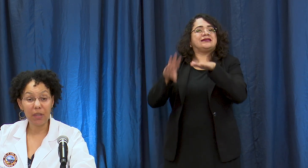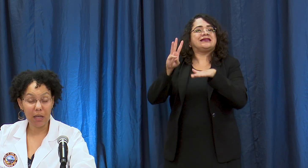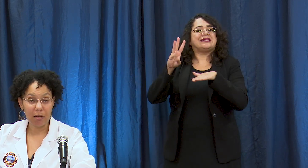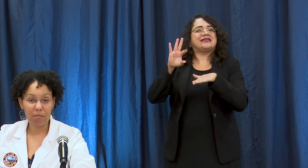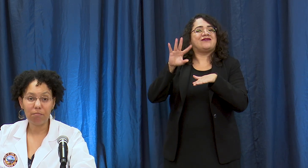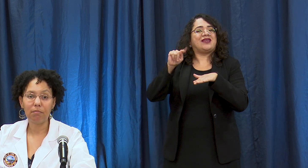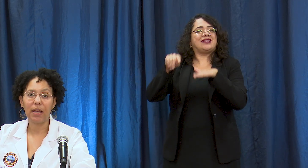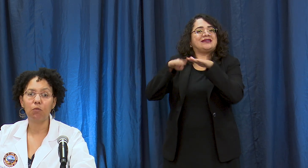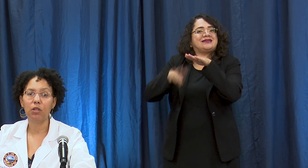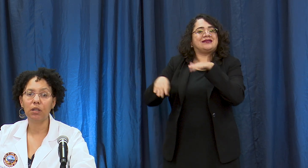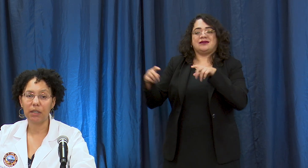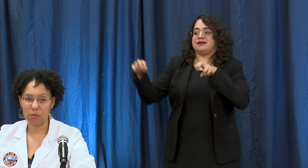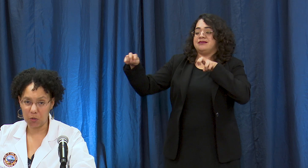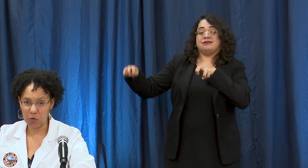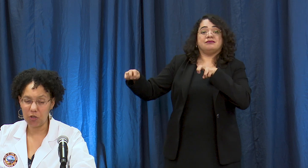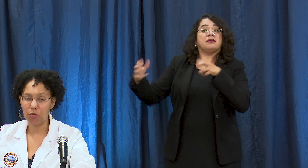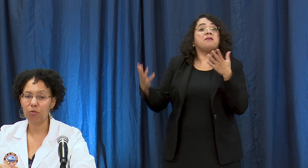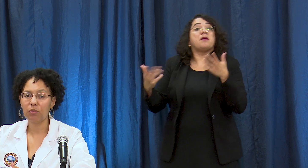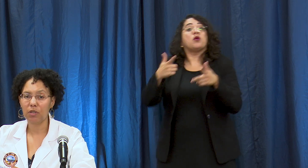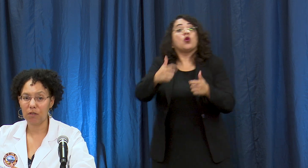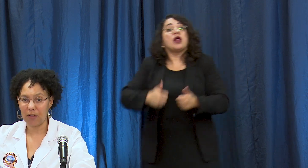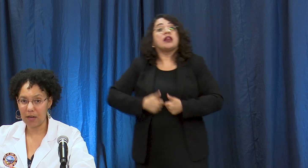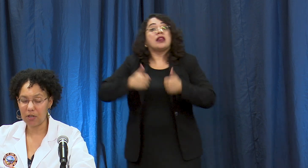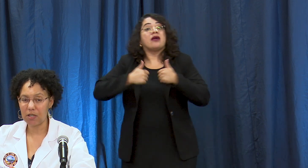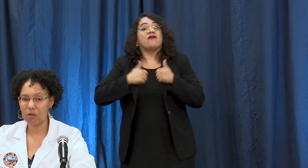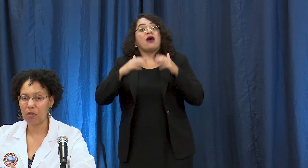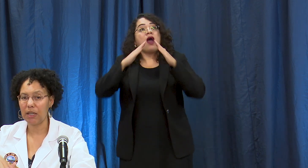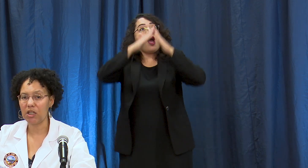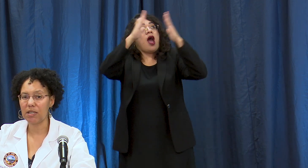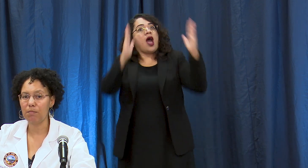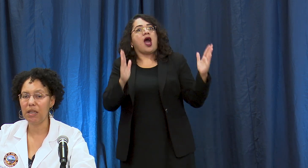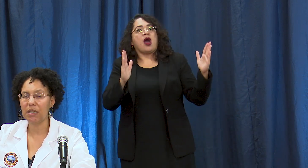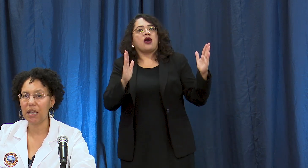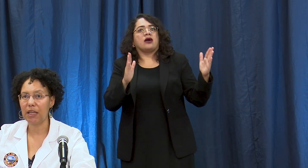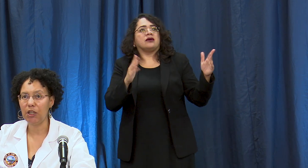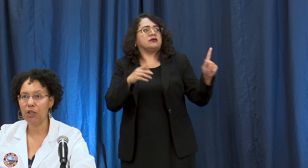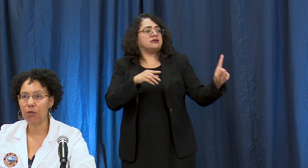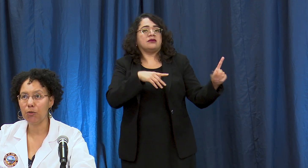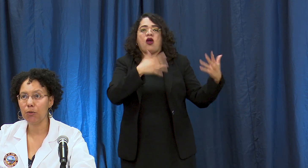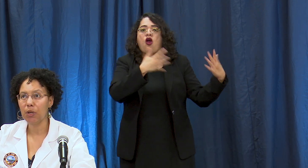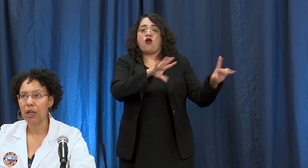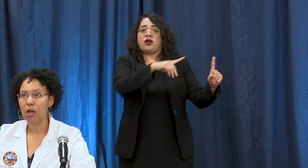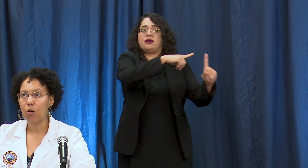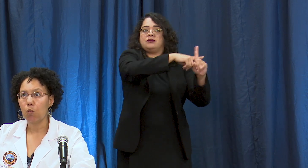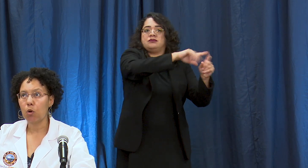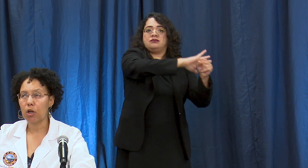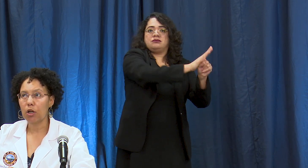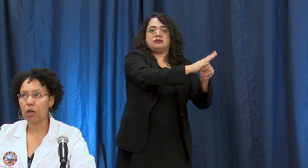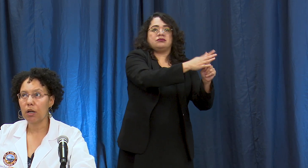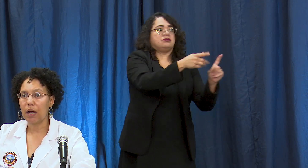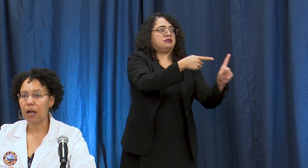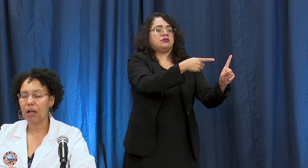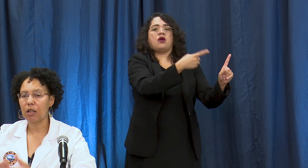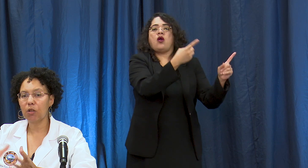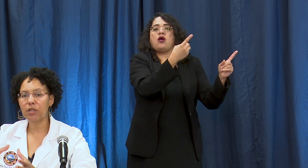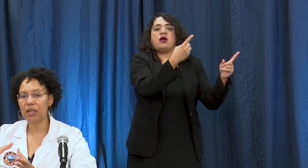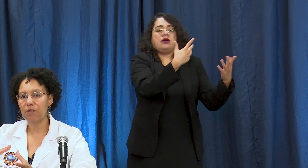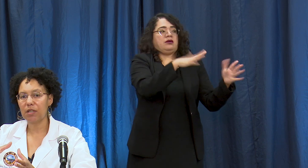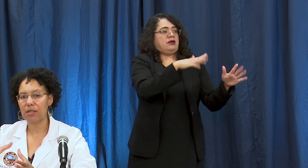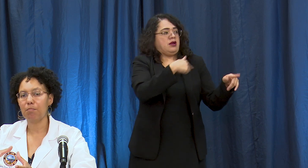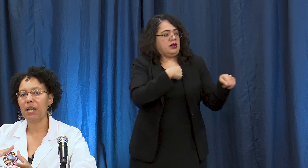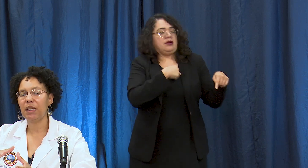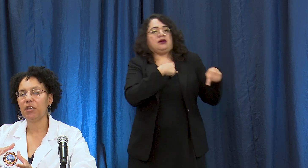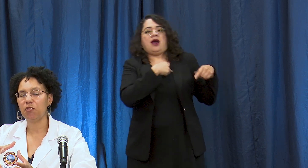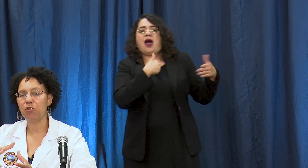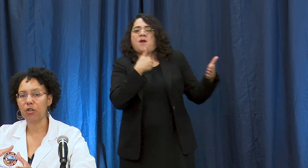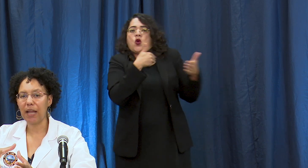you live with them, that will expose you to the virus. So it just means that you were close enough